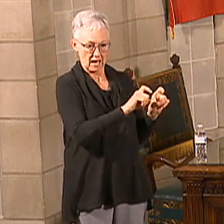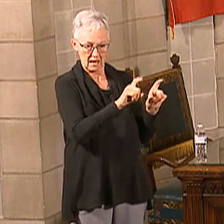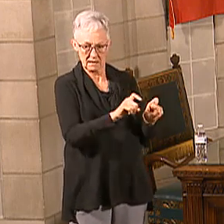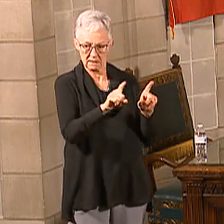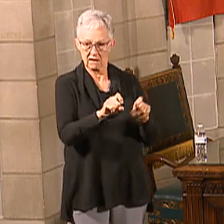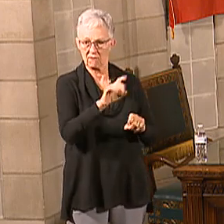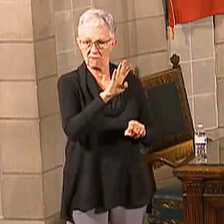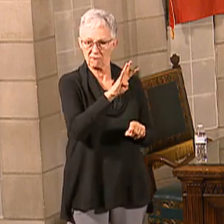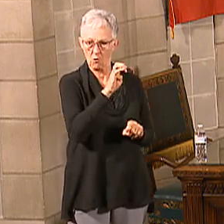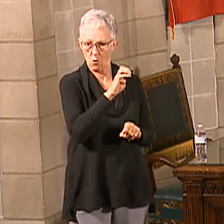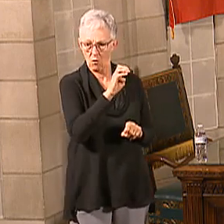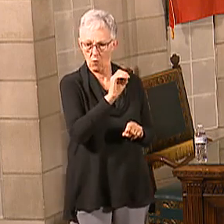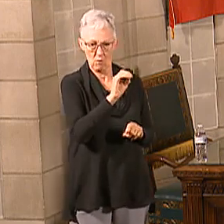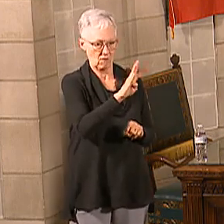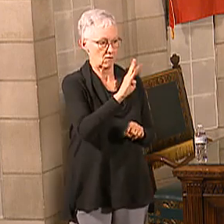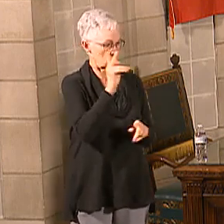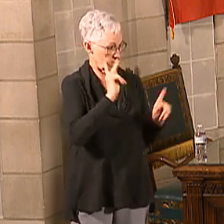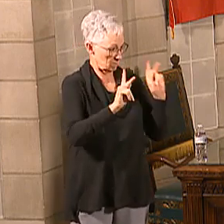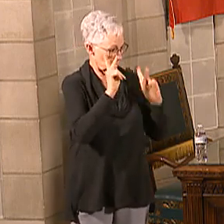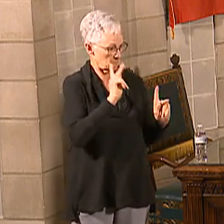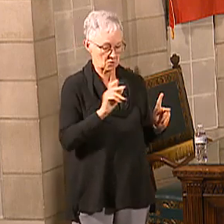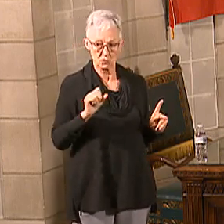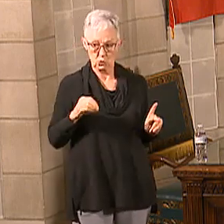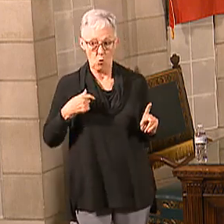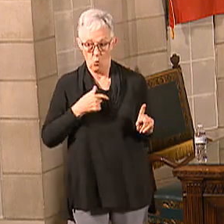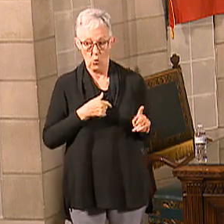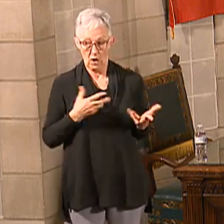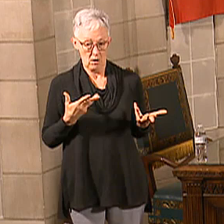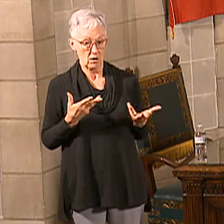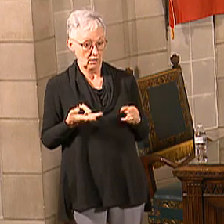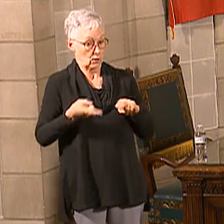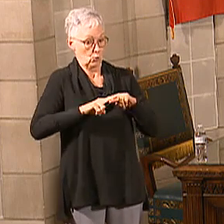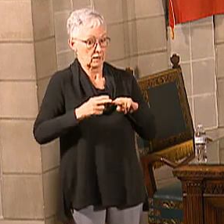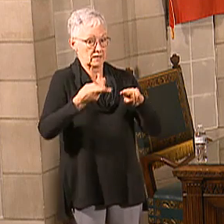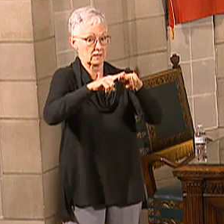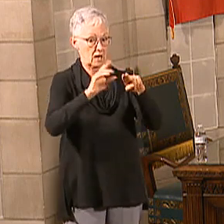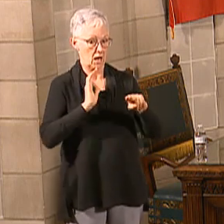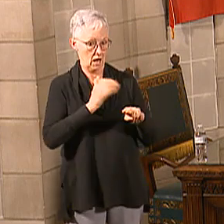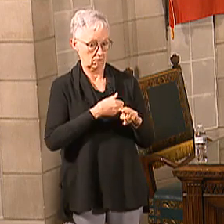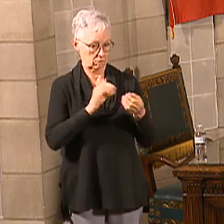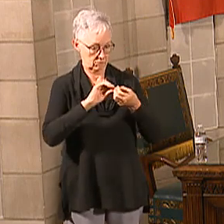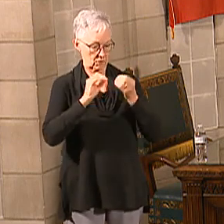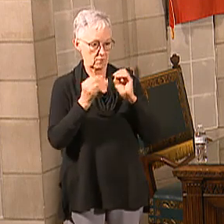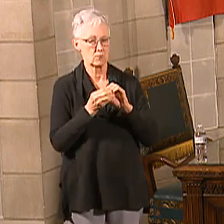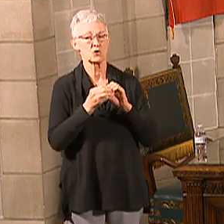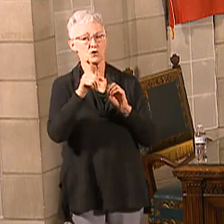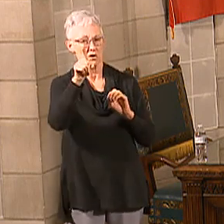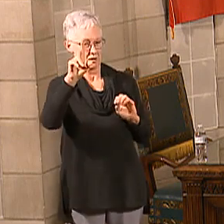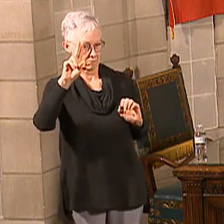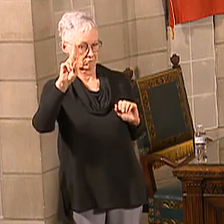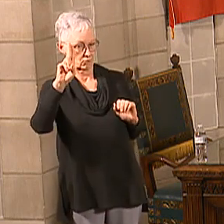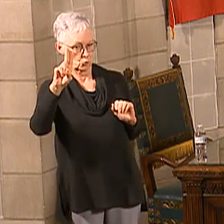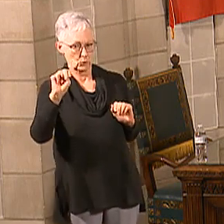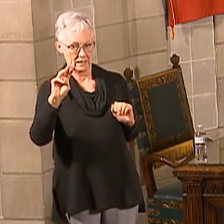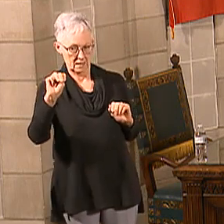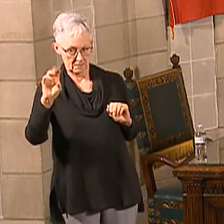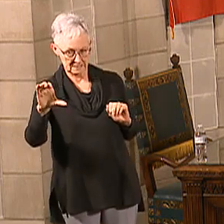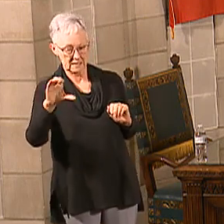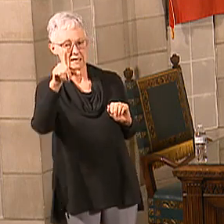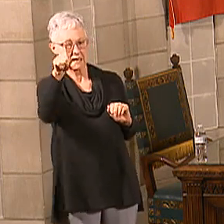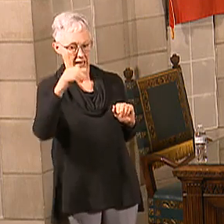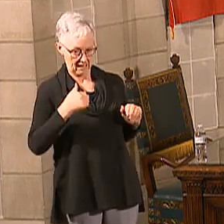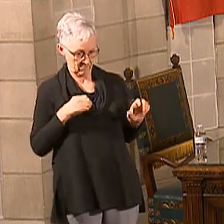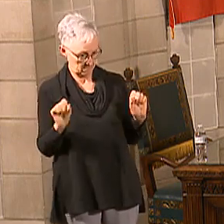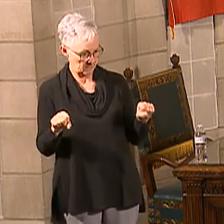more people. I just wanted to let people know we are working to be able to do that. UNMC, for example, has got their additional testing expanded and working. So we are